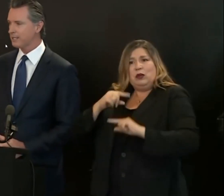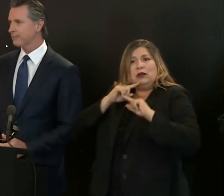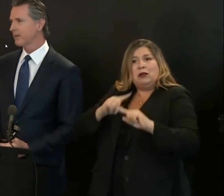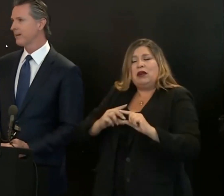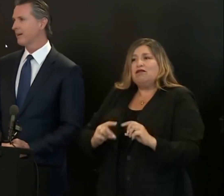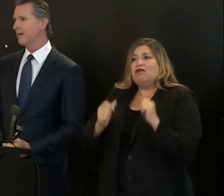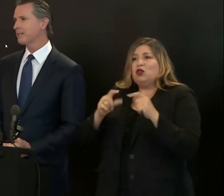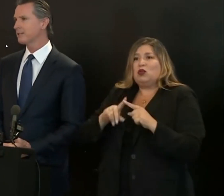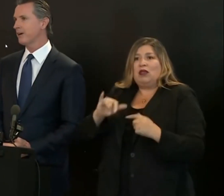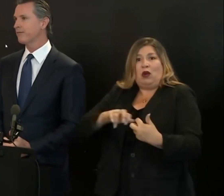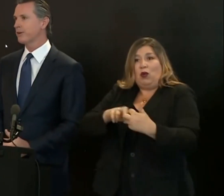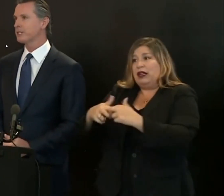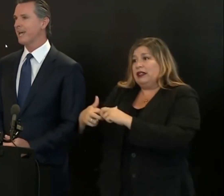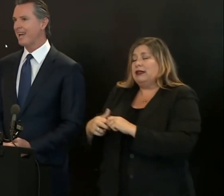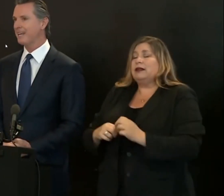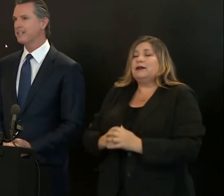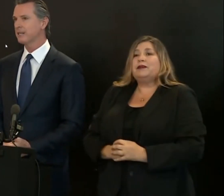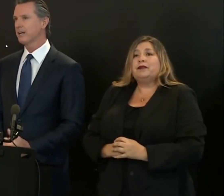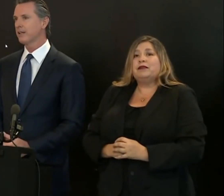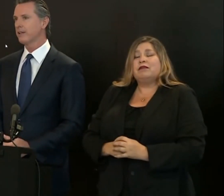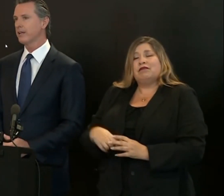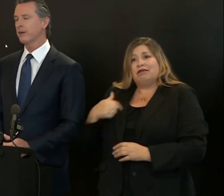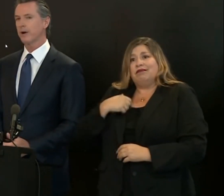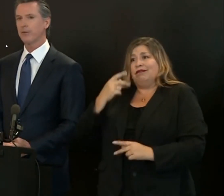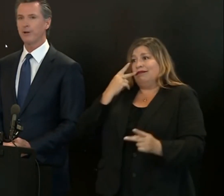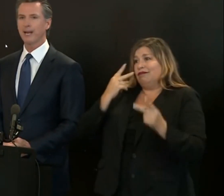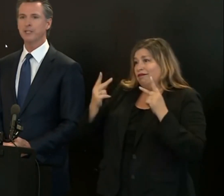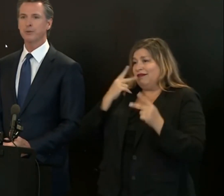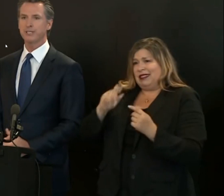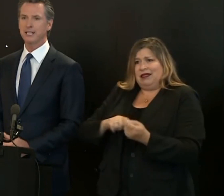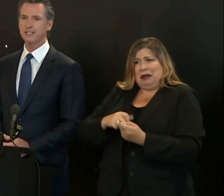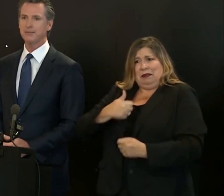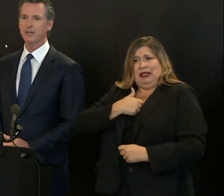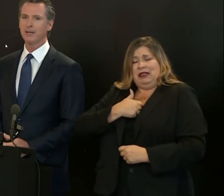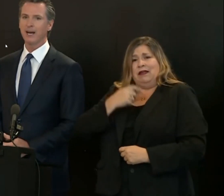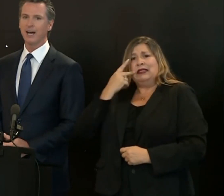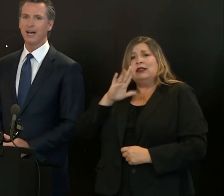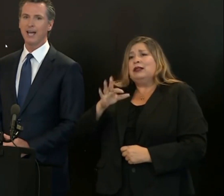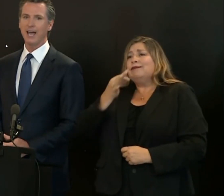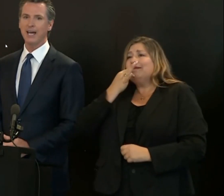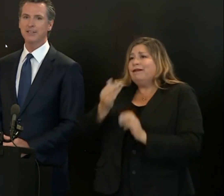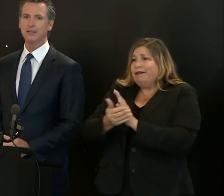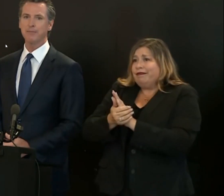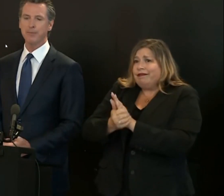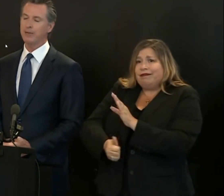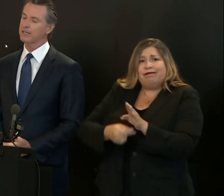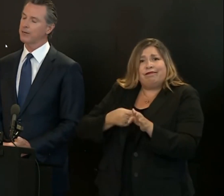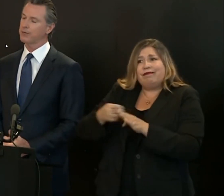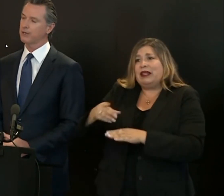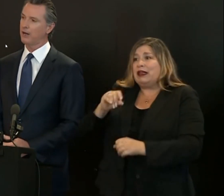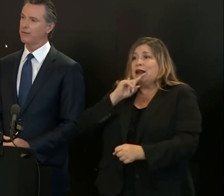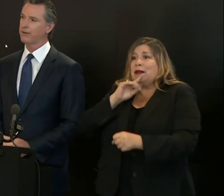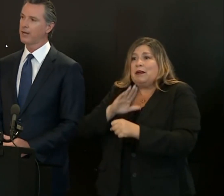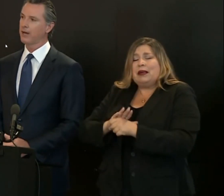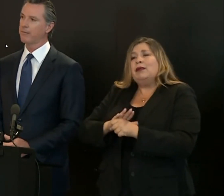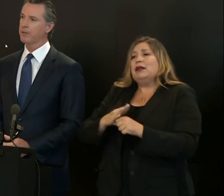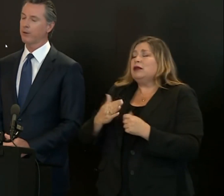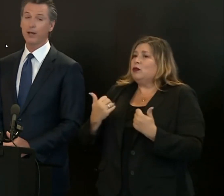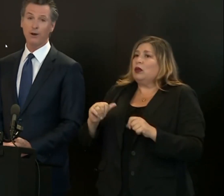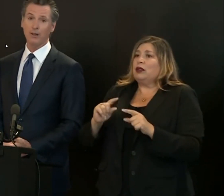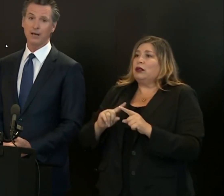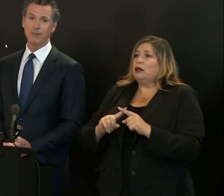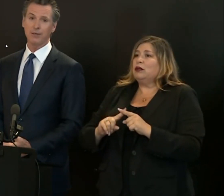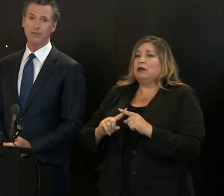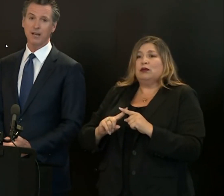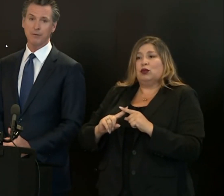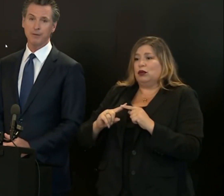and crises. I saw firsthand the incredible expertise and commitment and resolve of